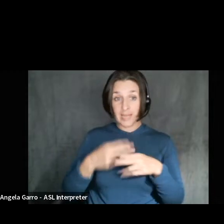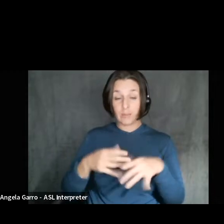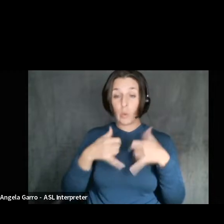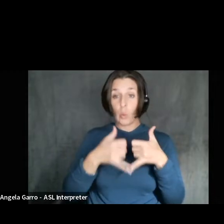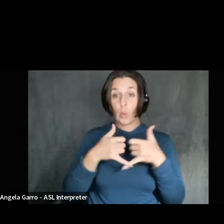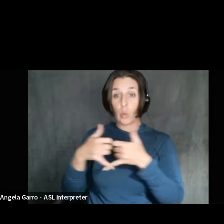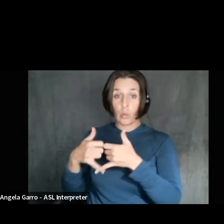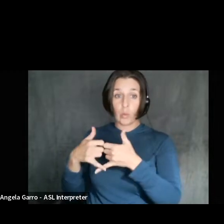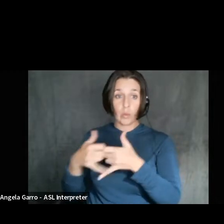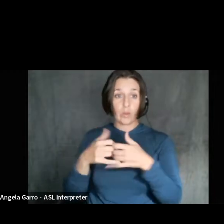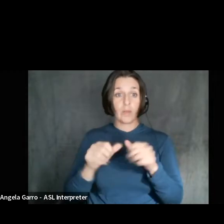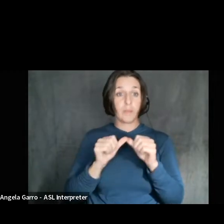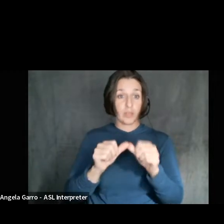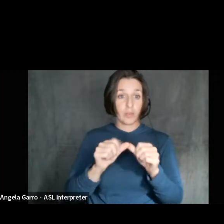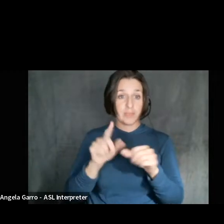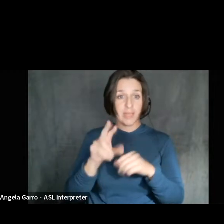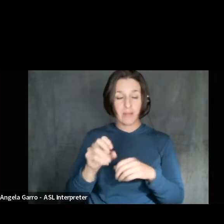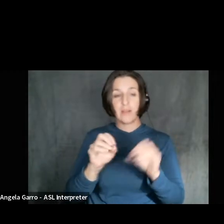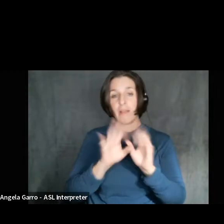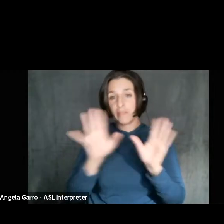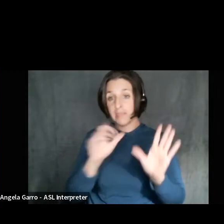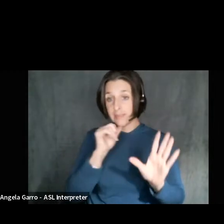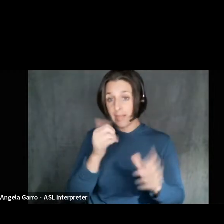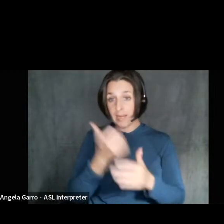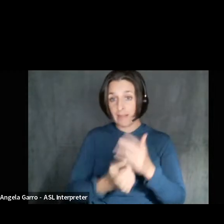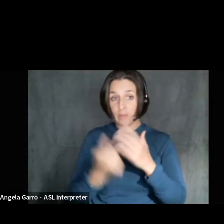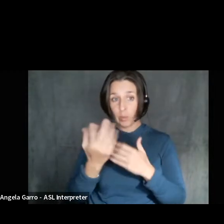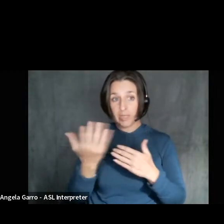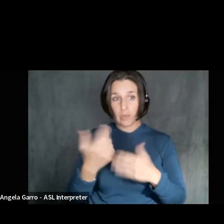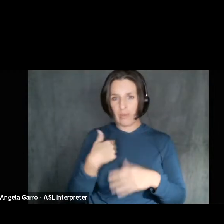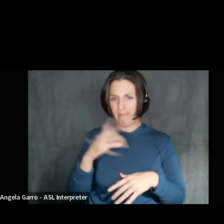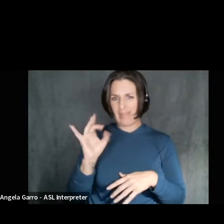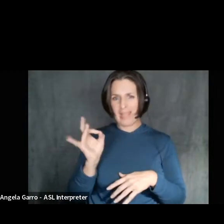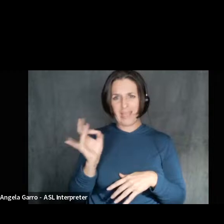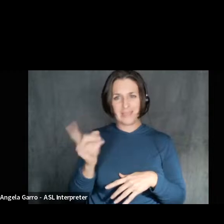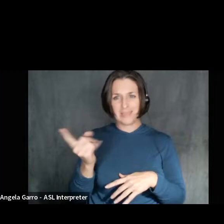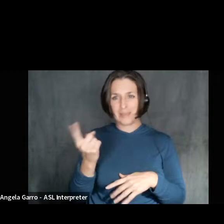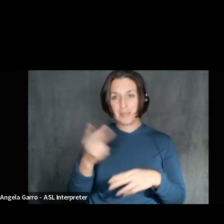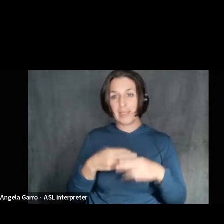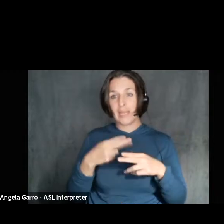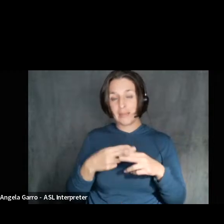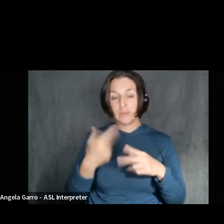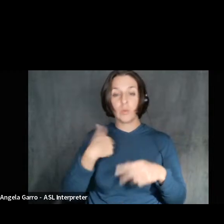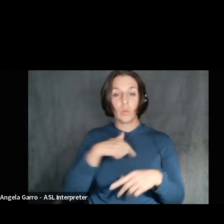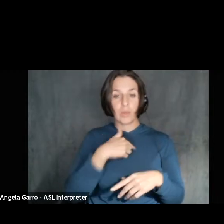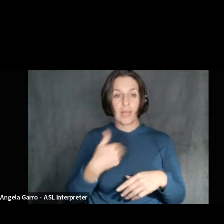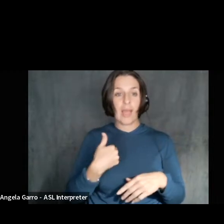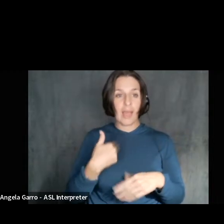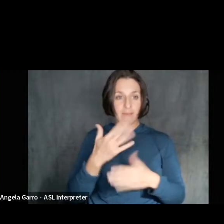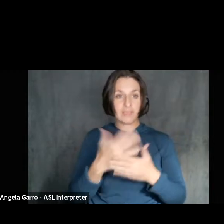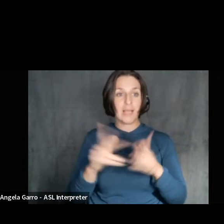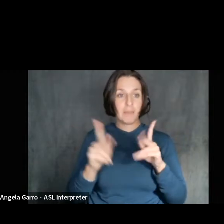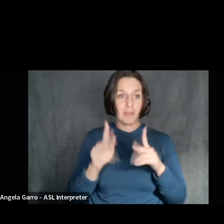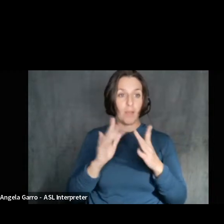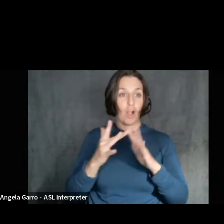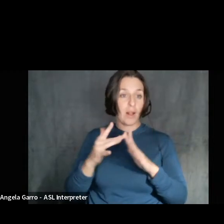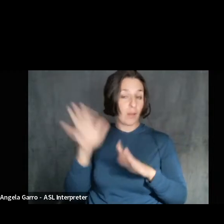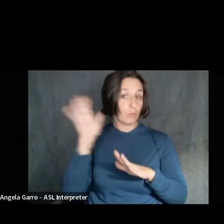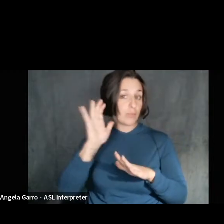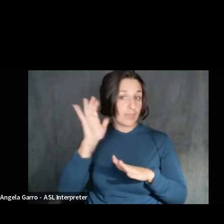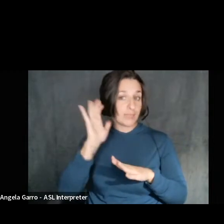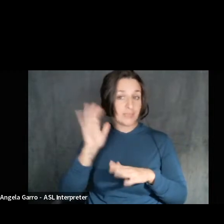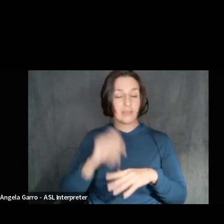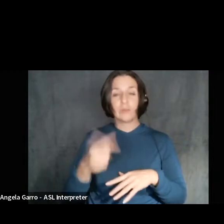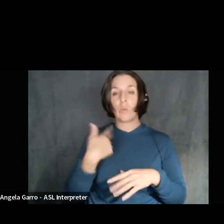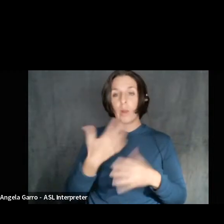status. Obviously, not everyone is here. We have 80 some odd names or something like this. We do have some people online who are listening, so we want to make sure